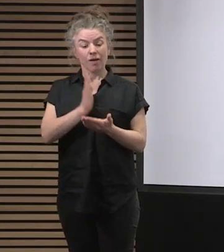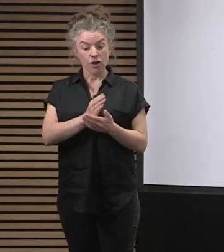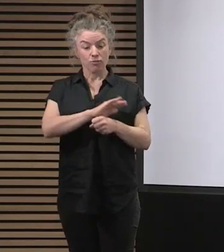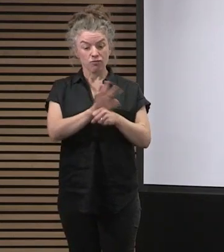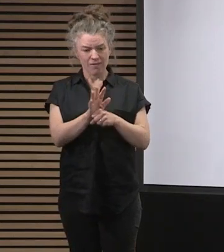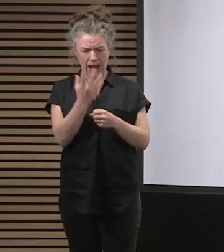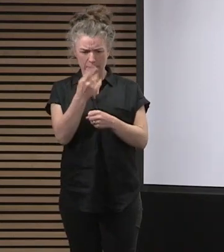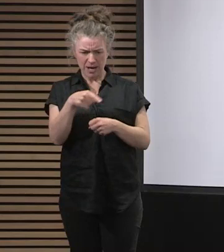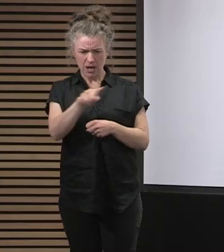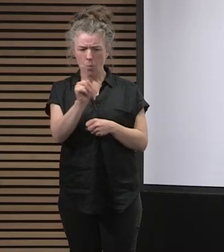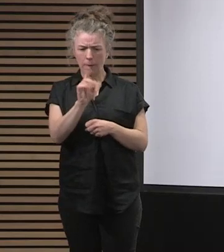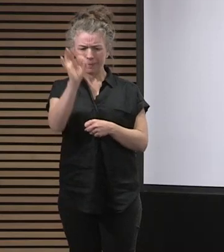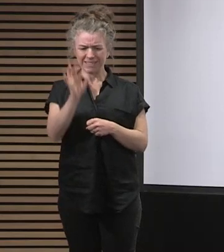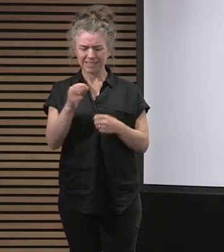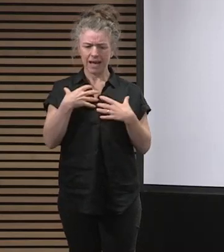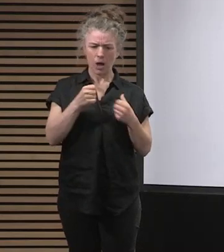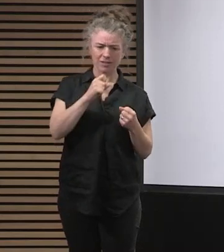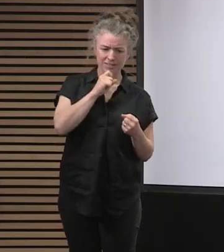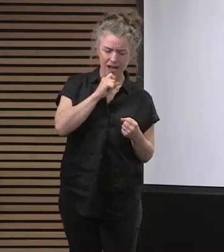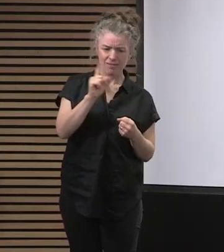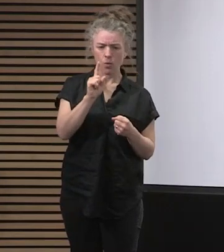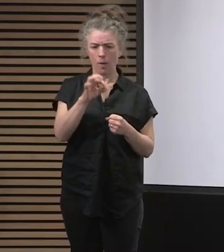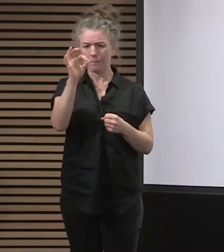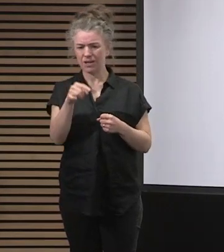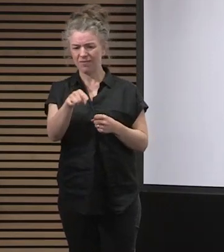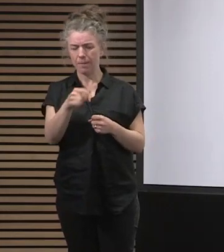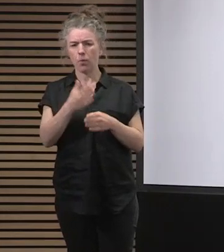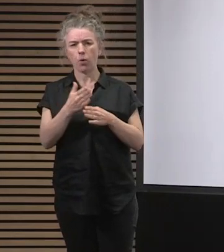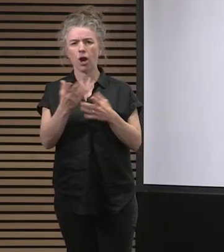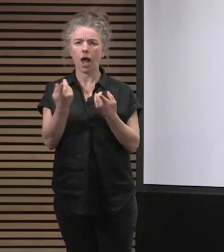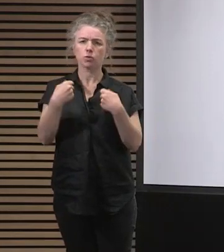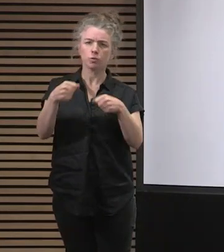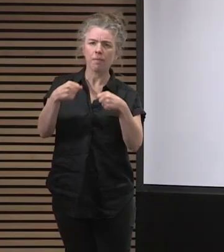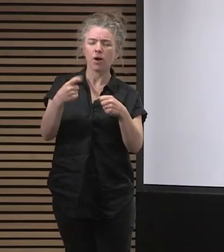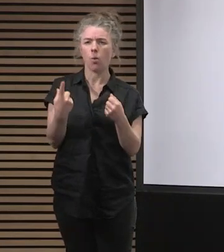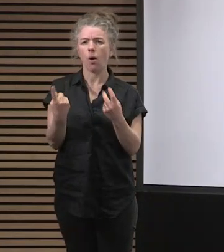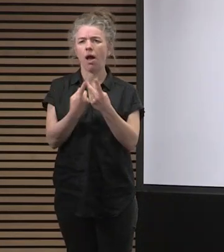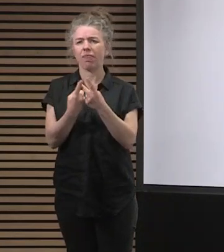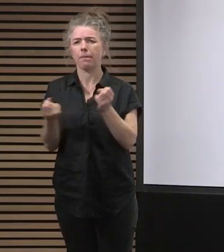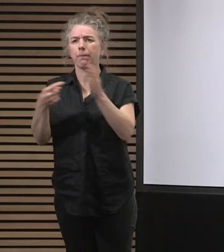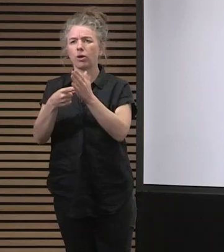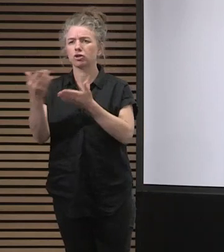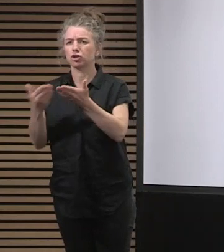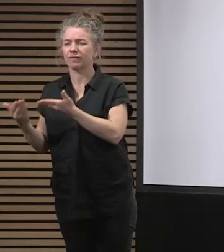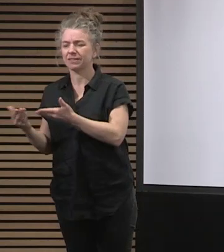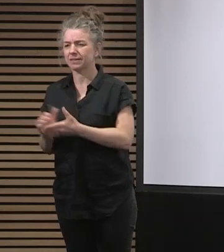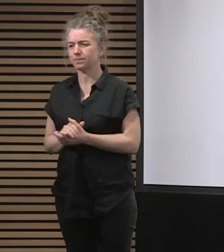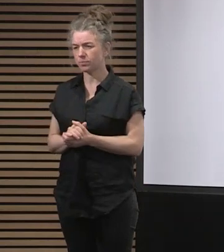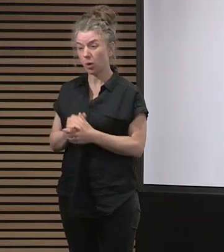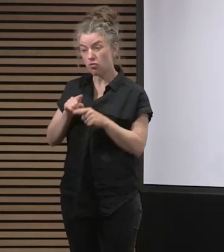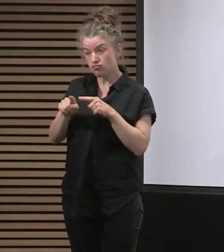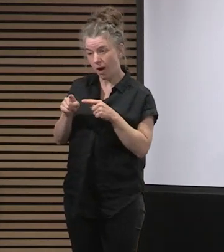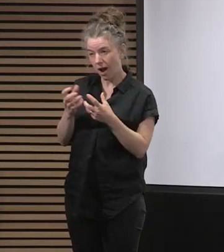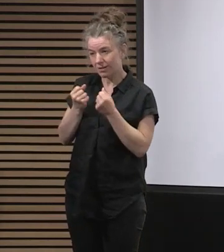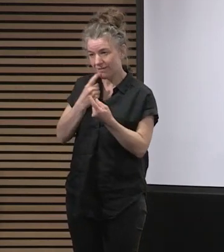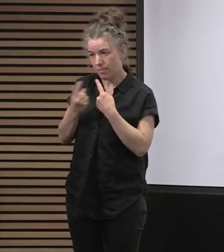exact figure, but let's see if we can find that number and include that on our information on the website for the cases where we know enough. Dr